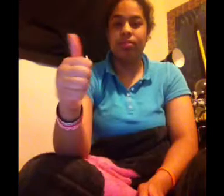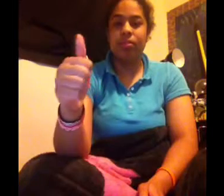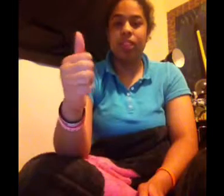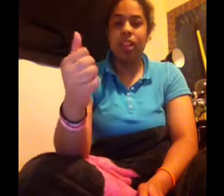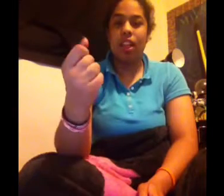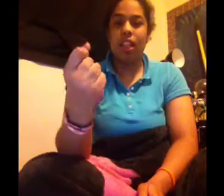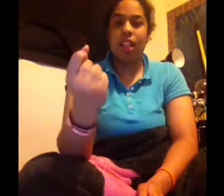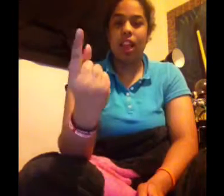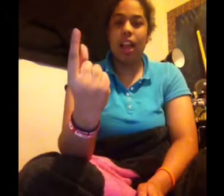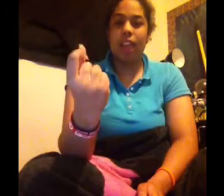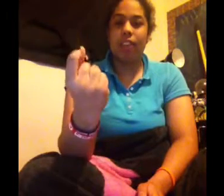11